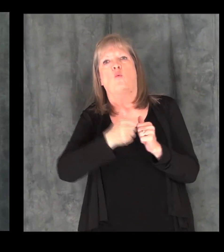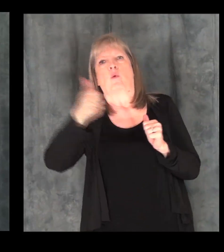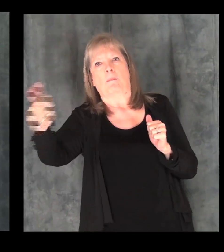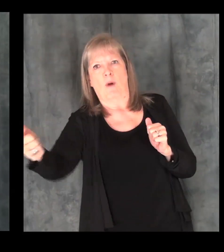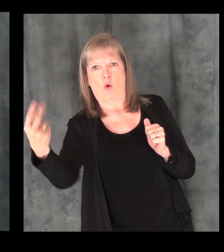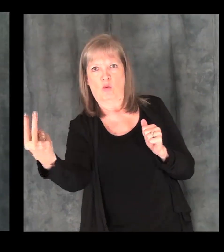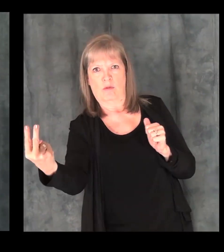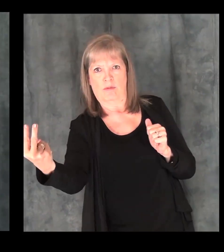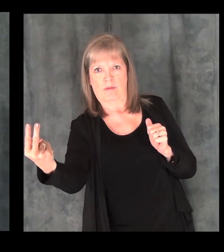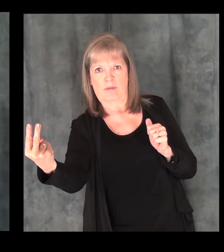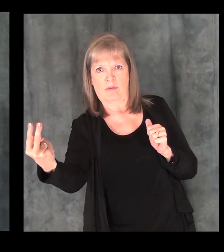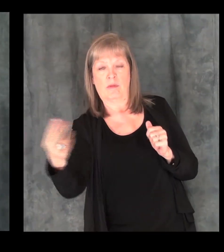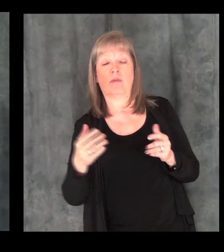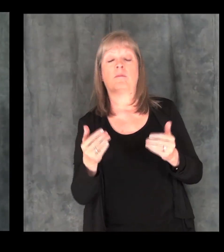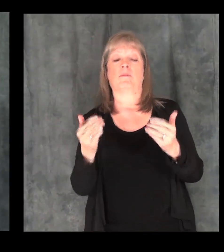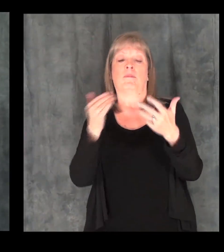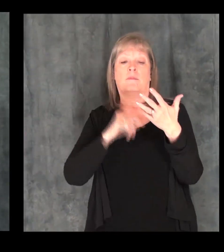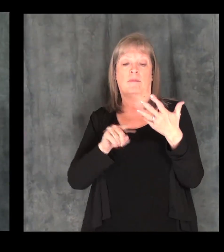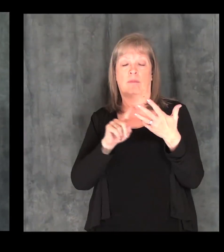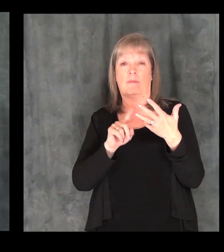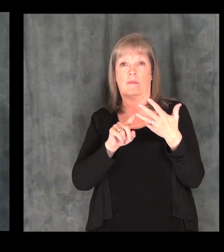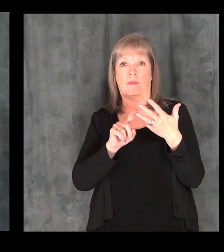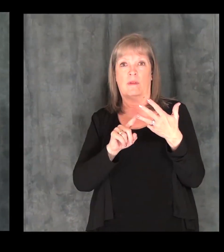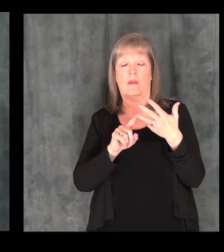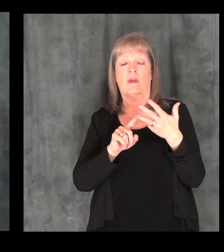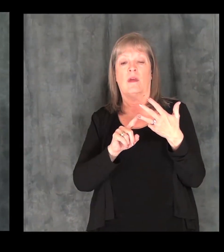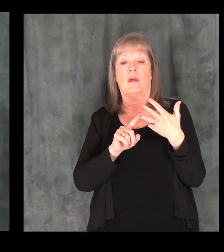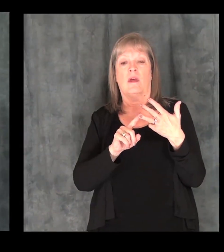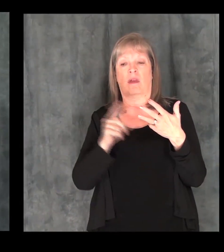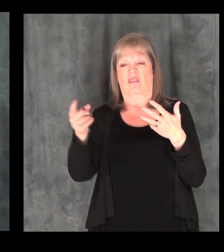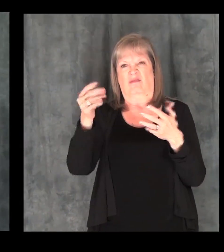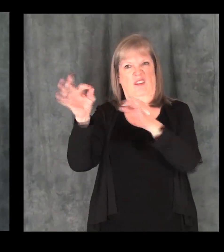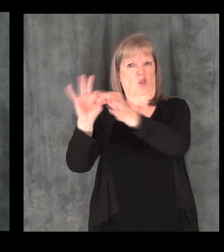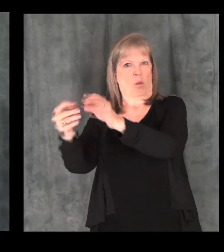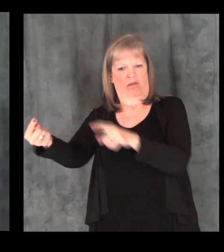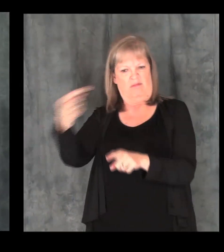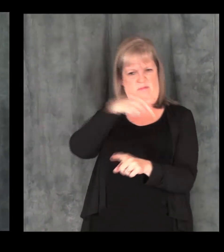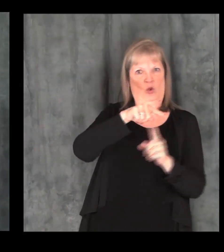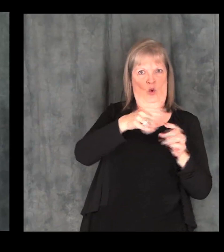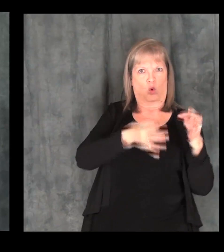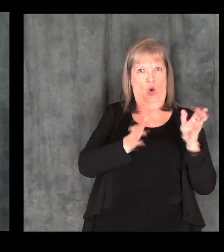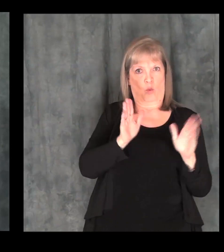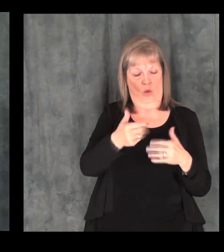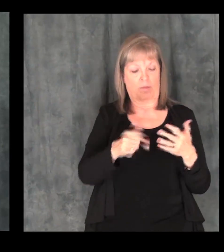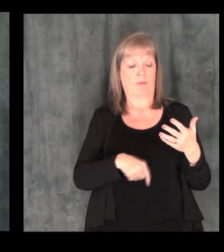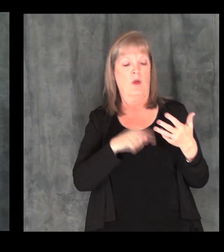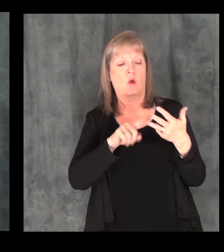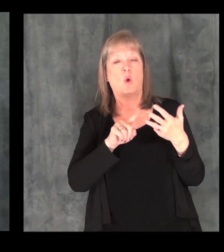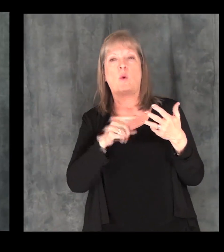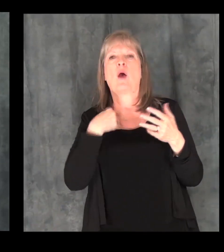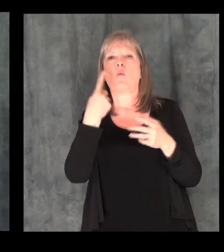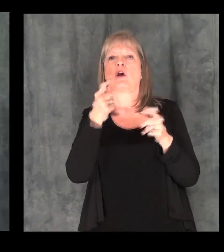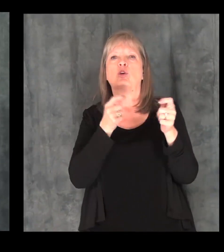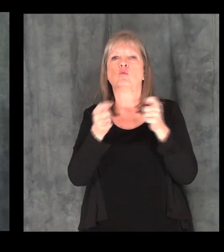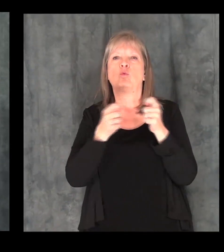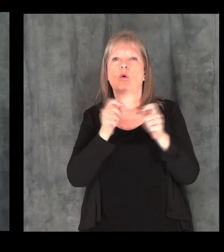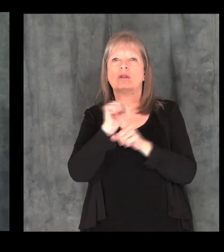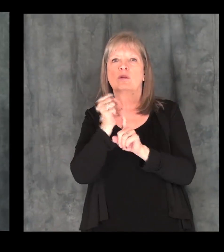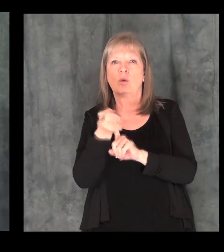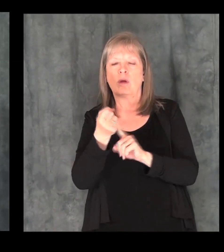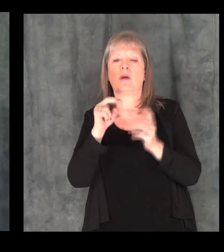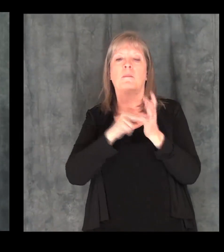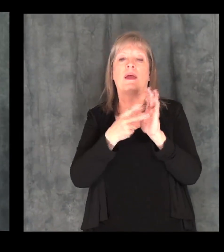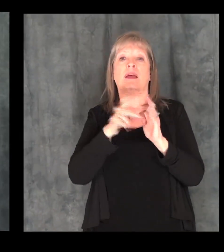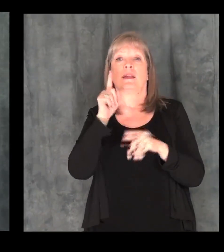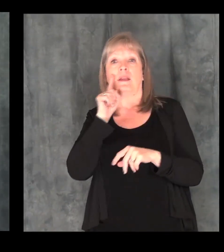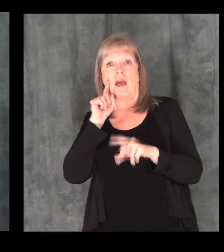witness room going into the courtroom. We had a control situation where we actually had the deaf person and